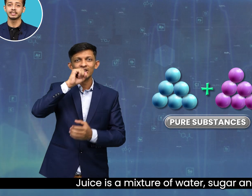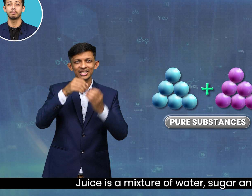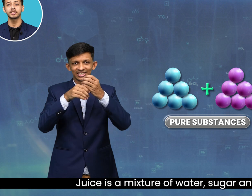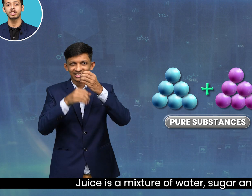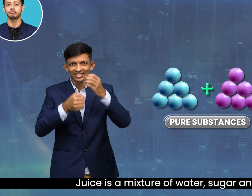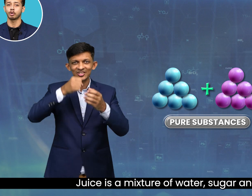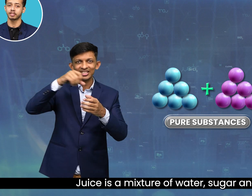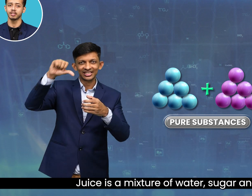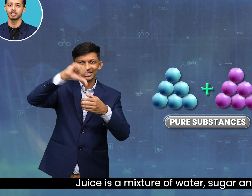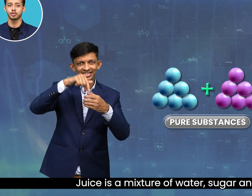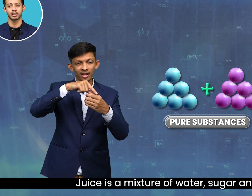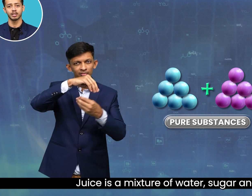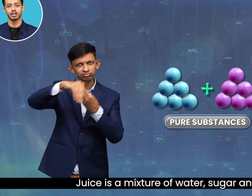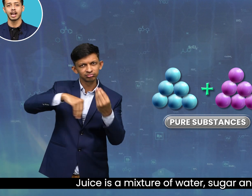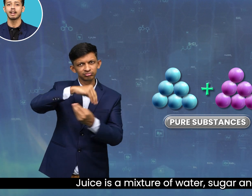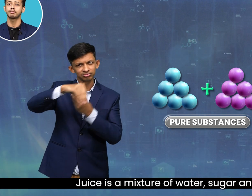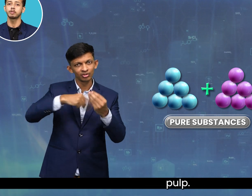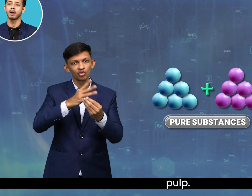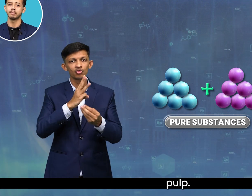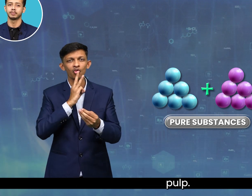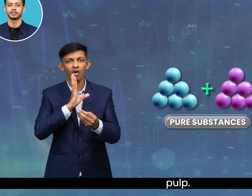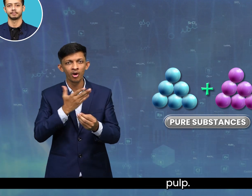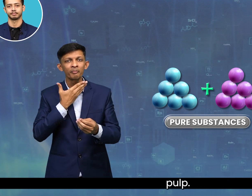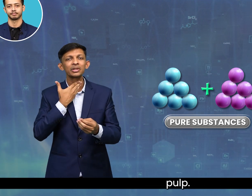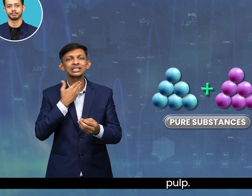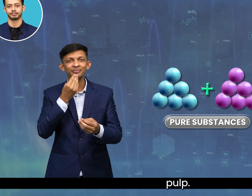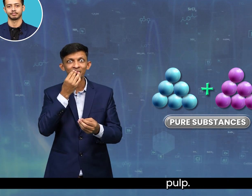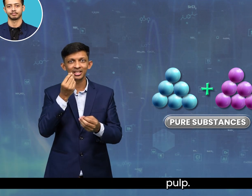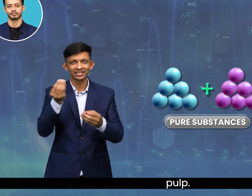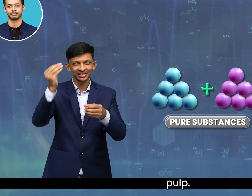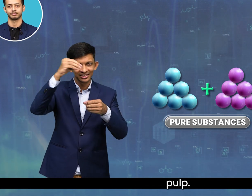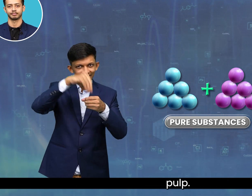Juice is a mixture of water, sugar, and fruit pulp.